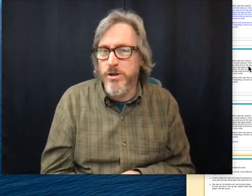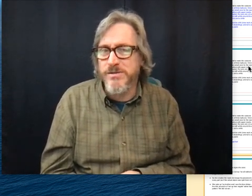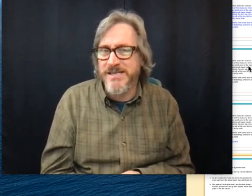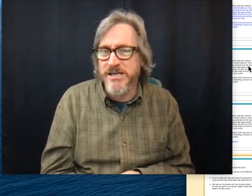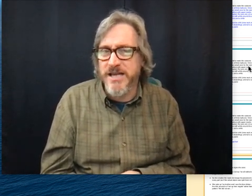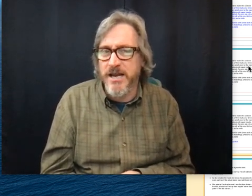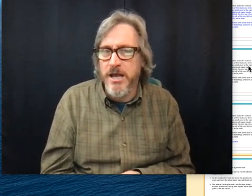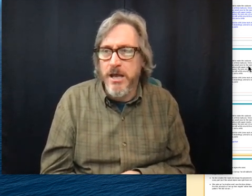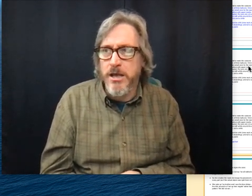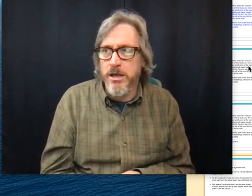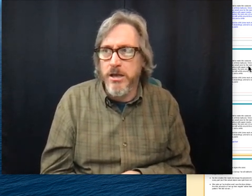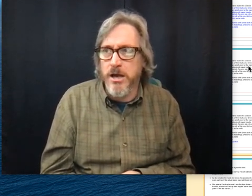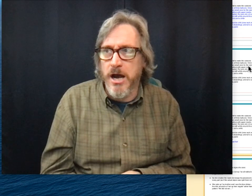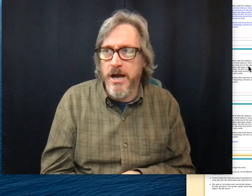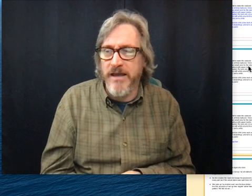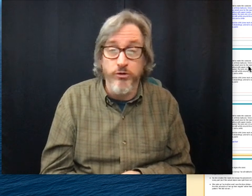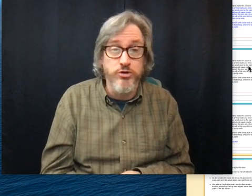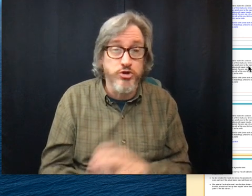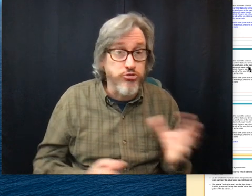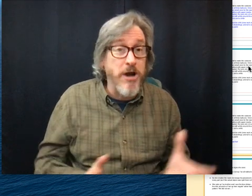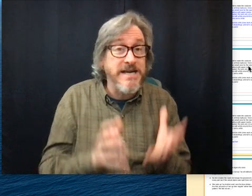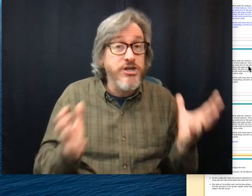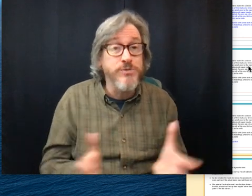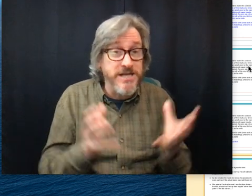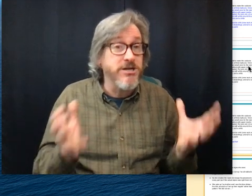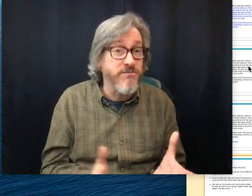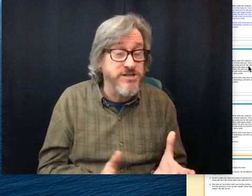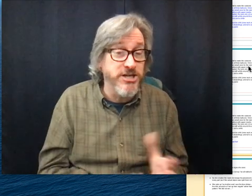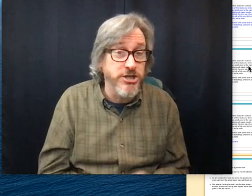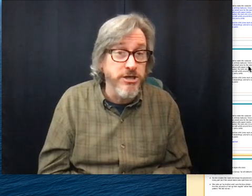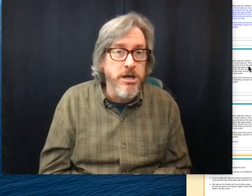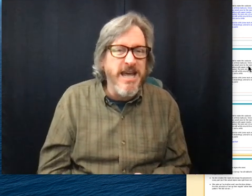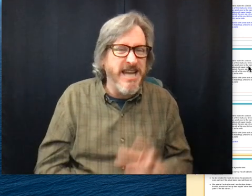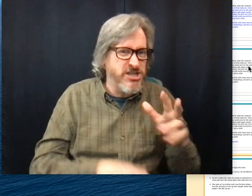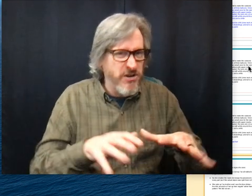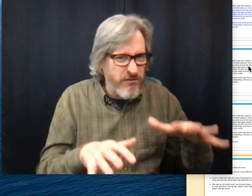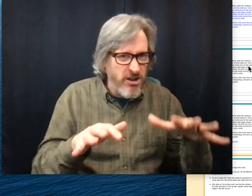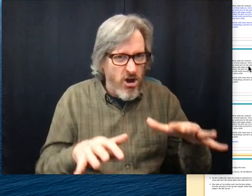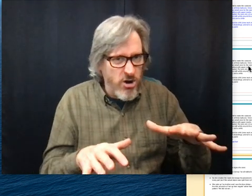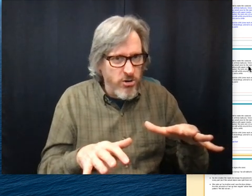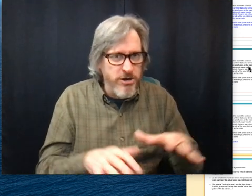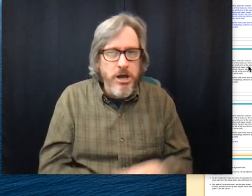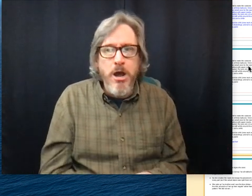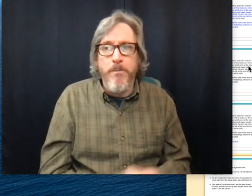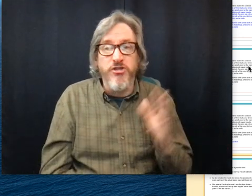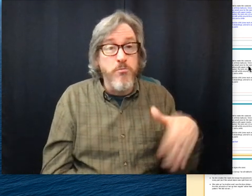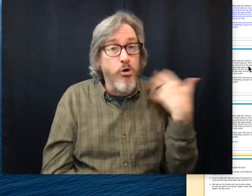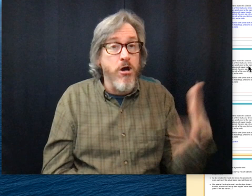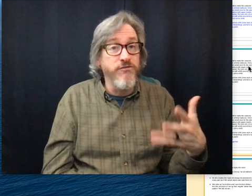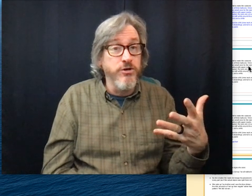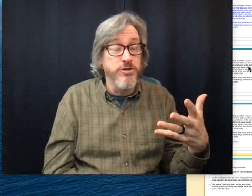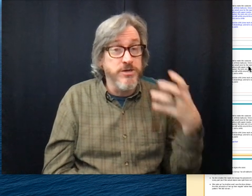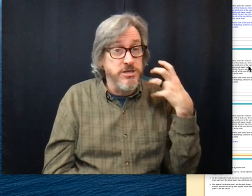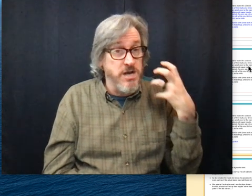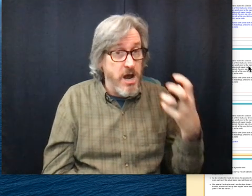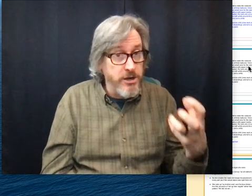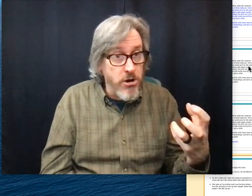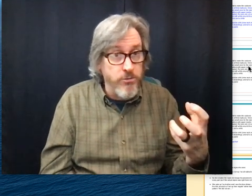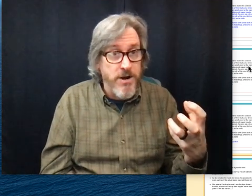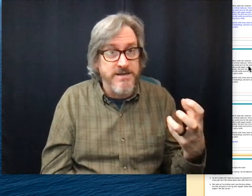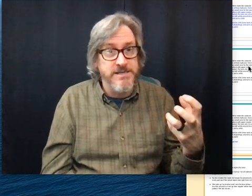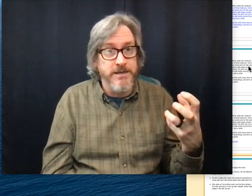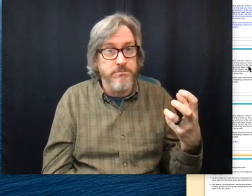It's one of those things that if you try to use it in conversation, it's going to feel awkward. But the more often you do it just